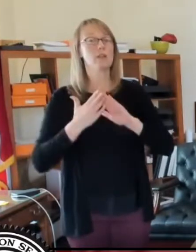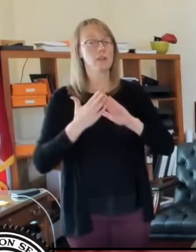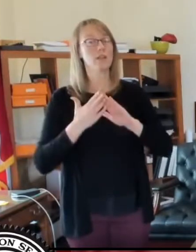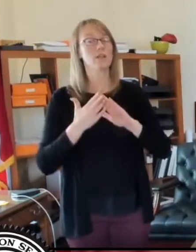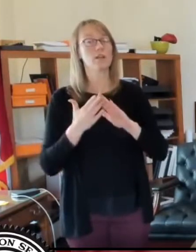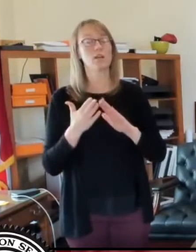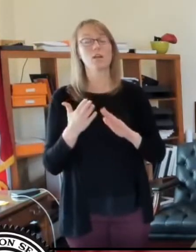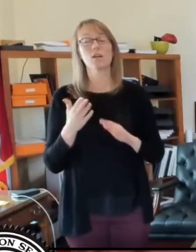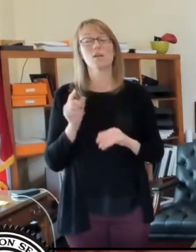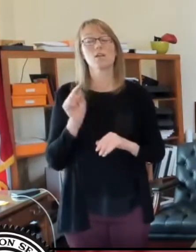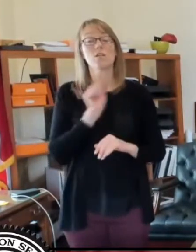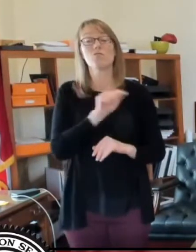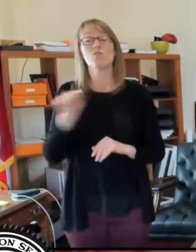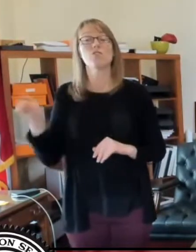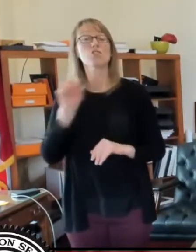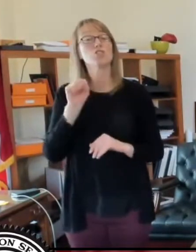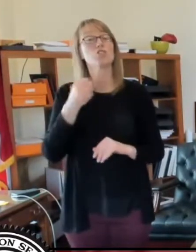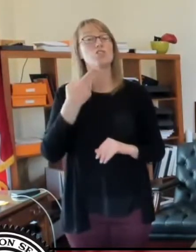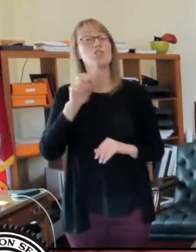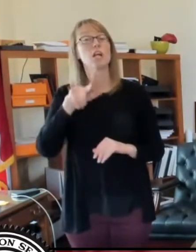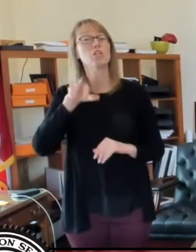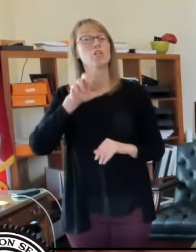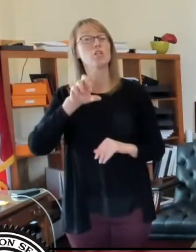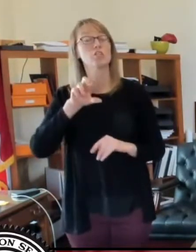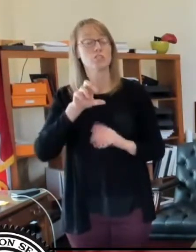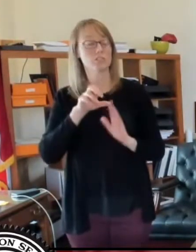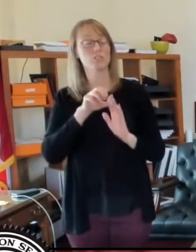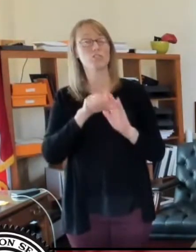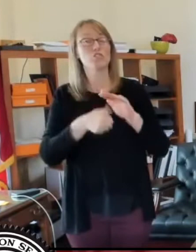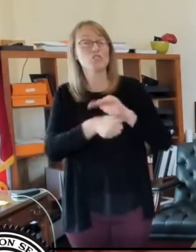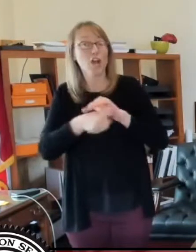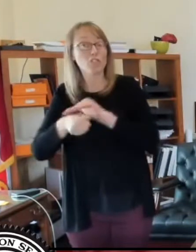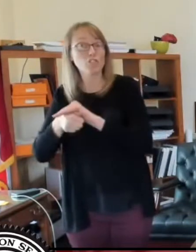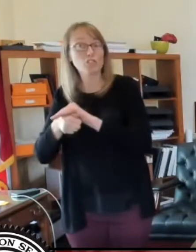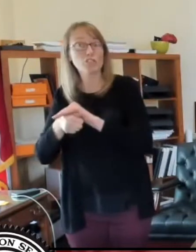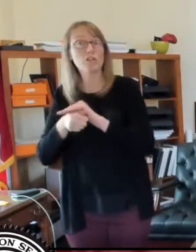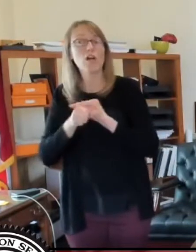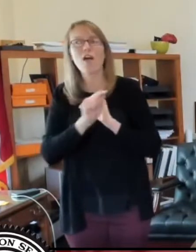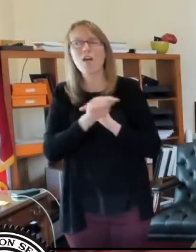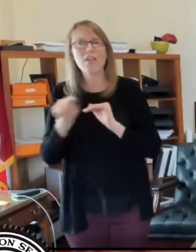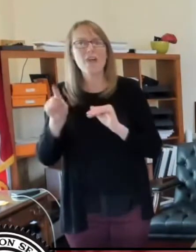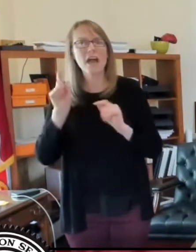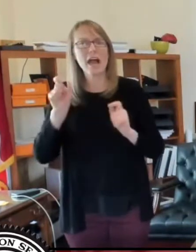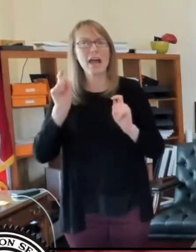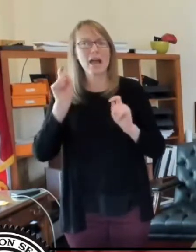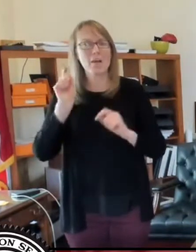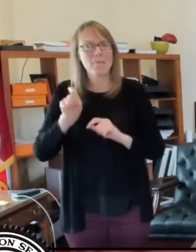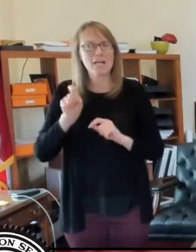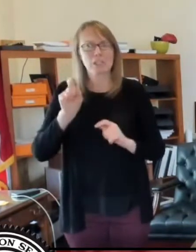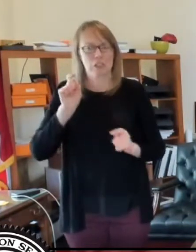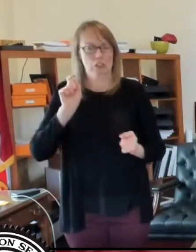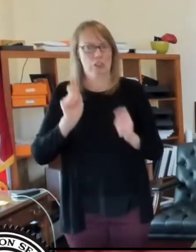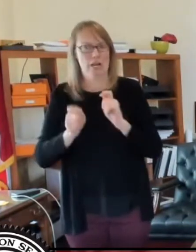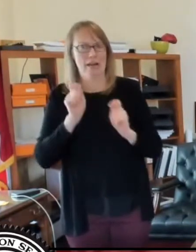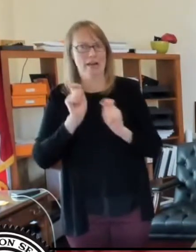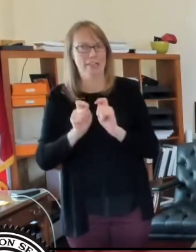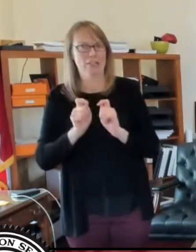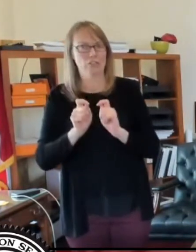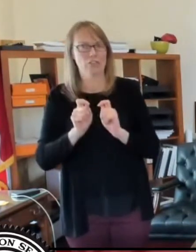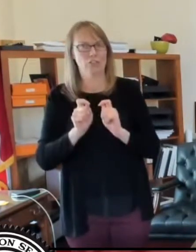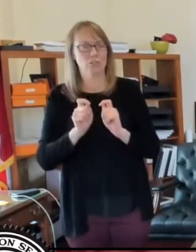had to reduce their population by half, sometimes more than half, in order to be able to space folks